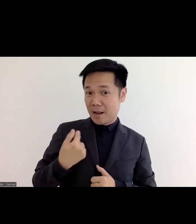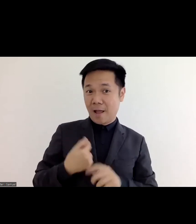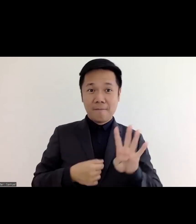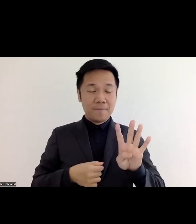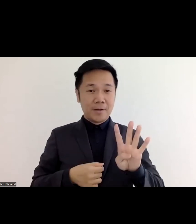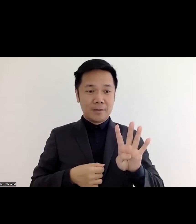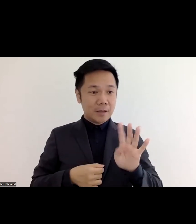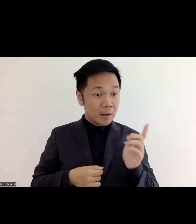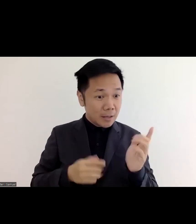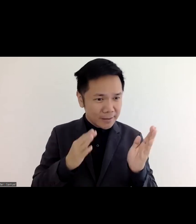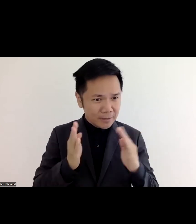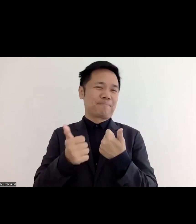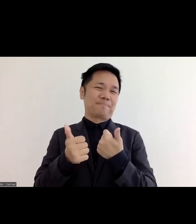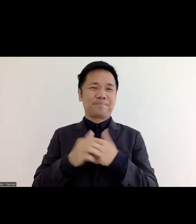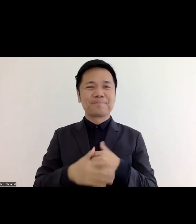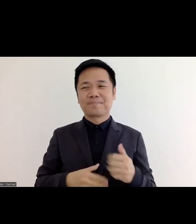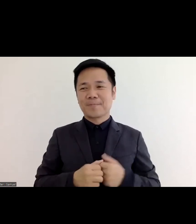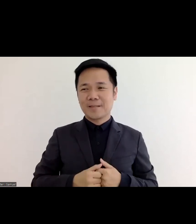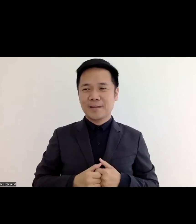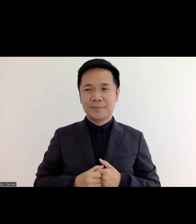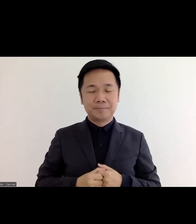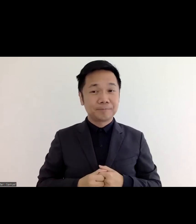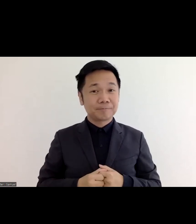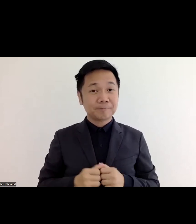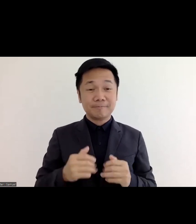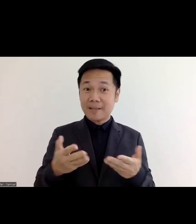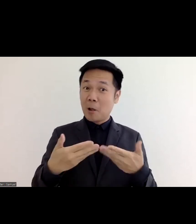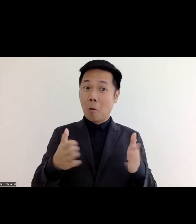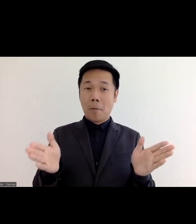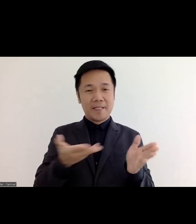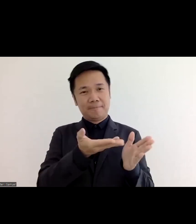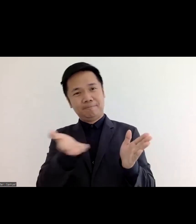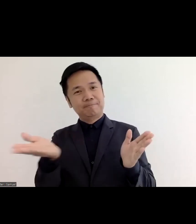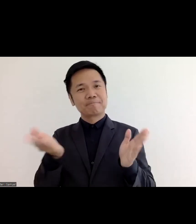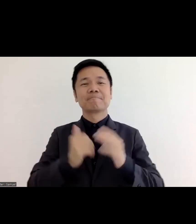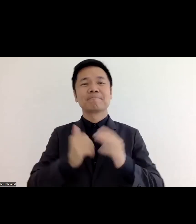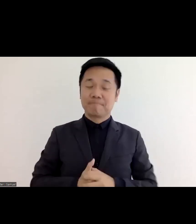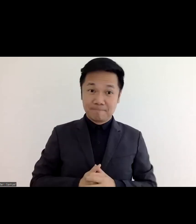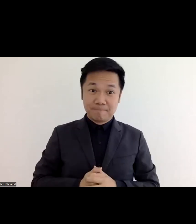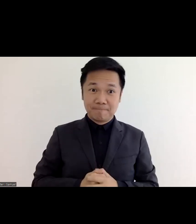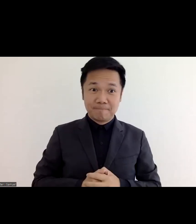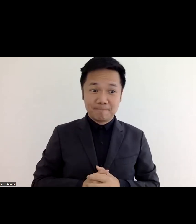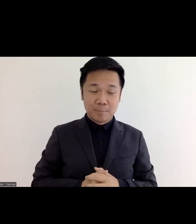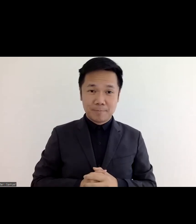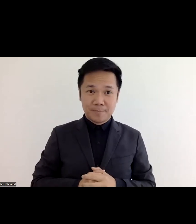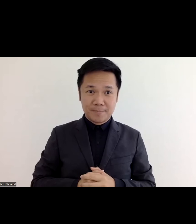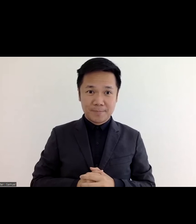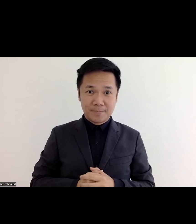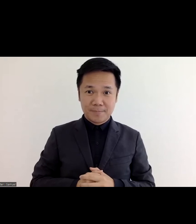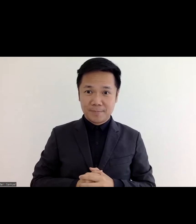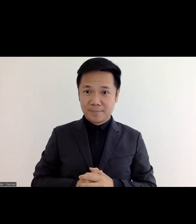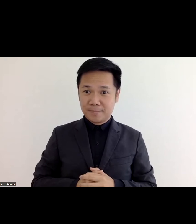I think it will be shortened. Floor is open for all. You have heard from